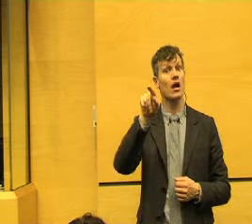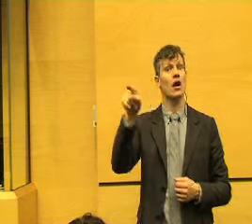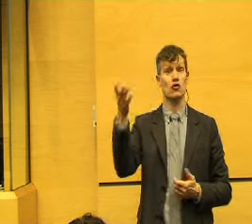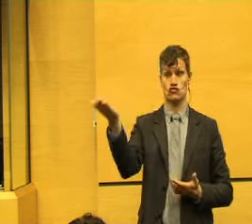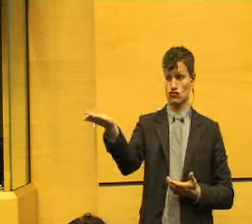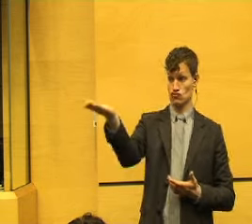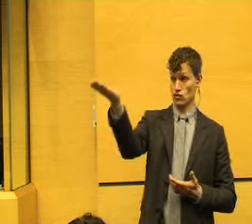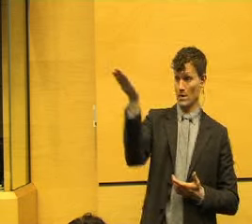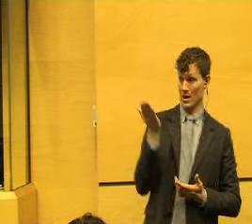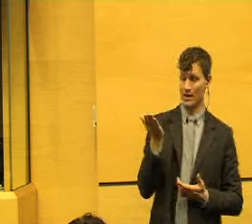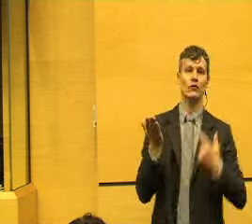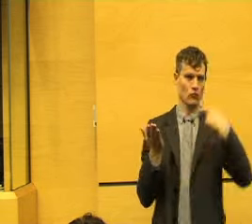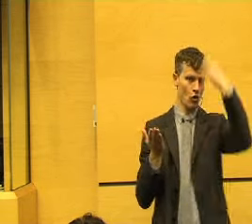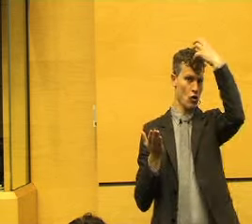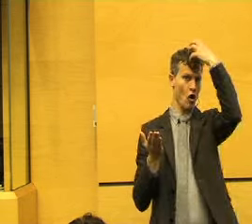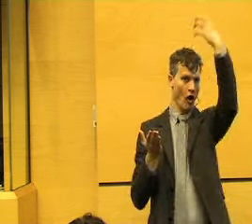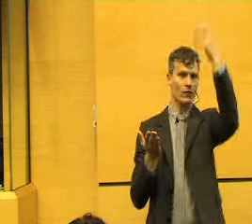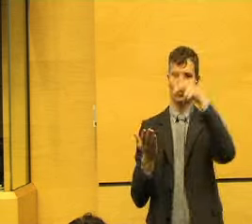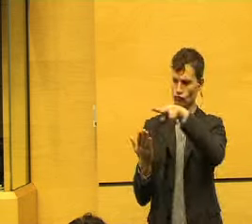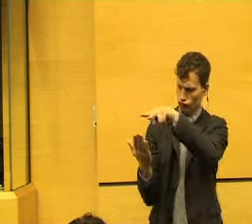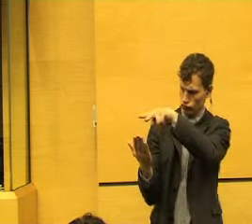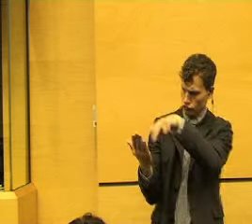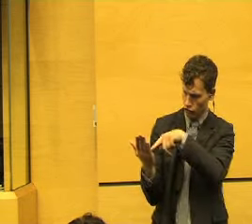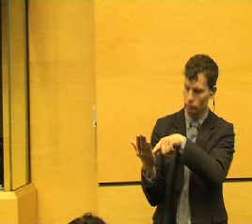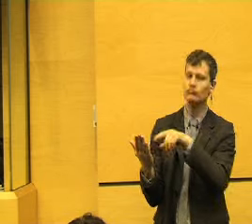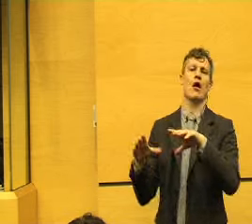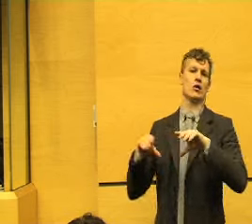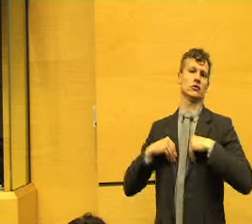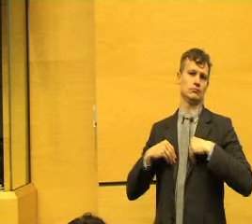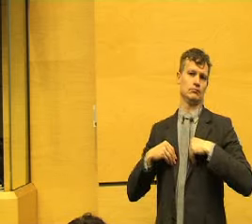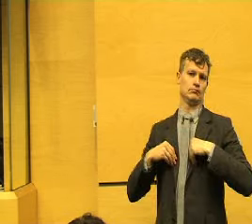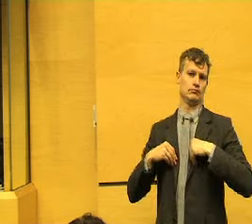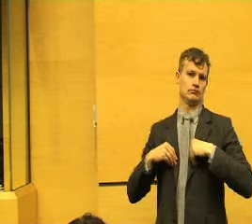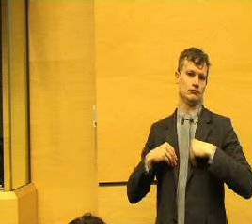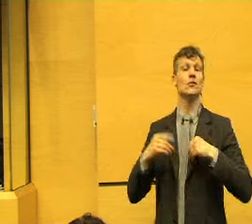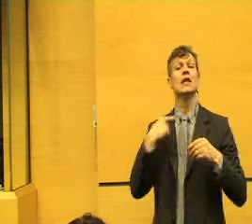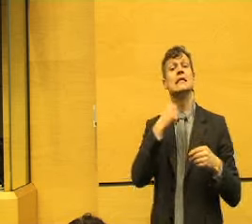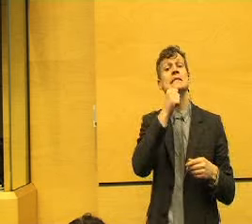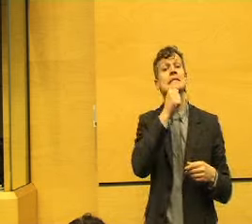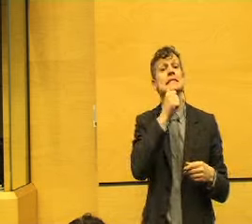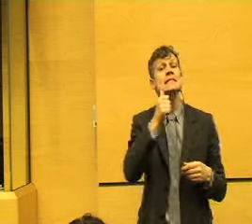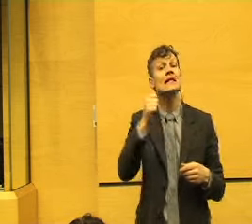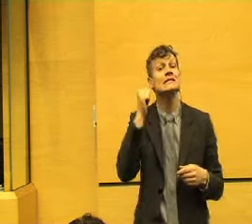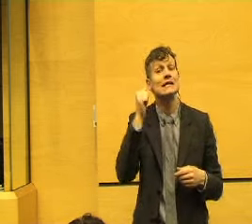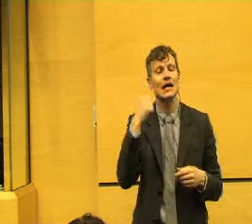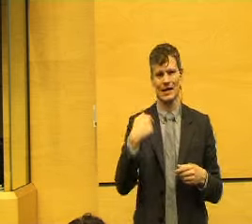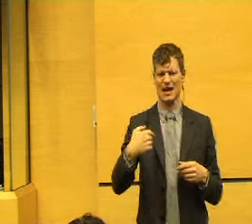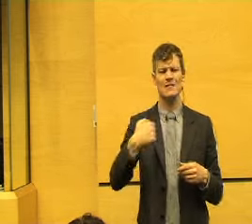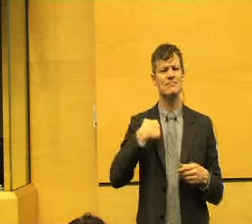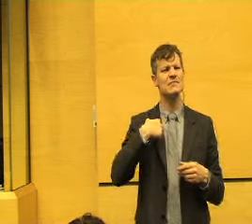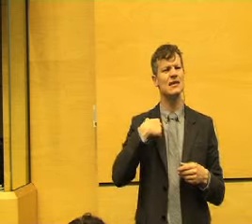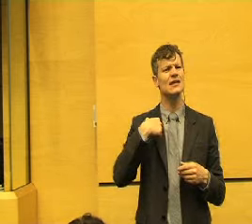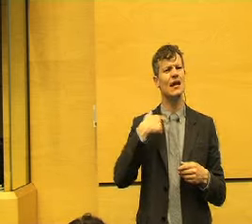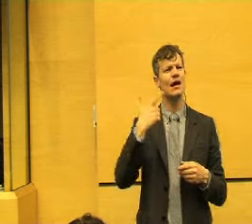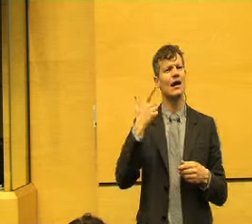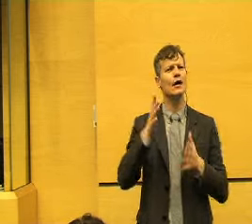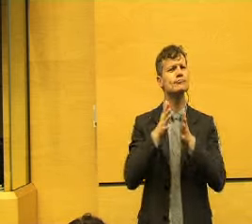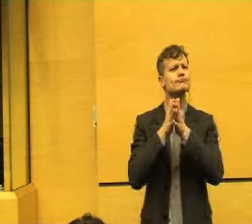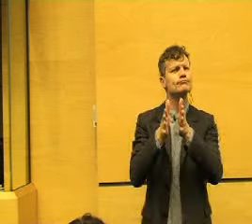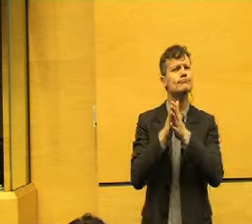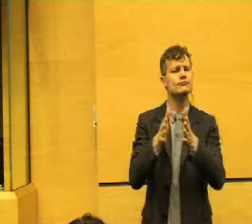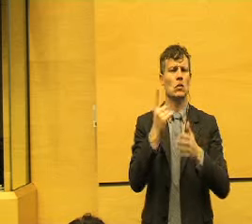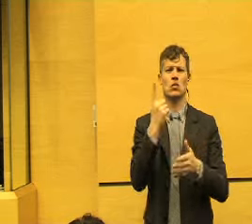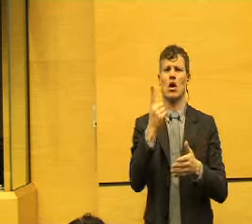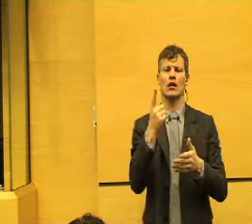have shared one case with the committee yesterday on land right reforms office